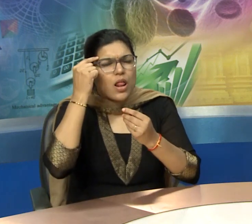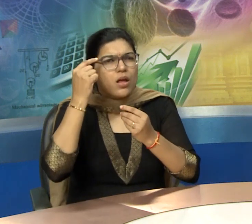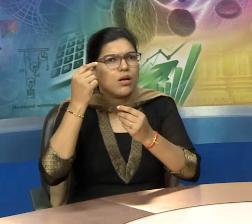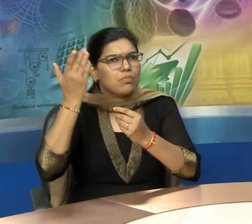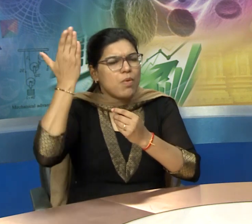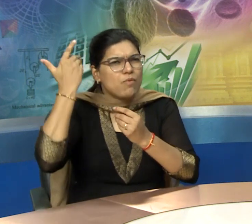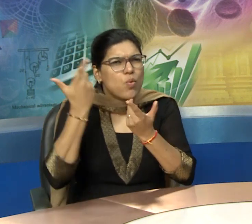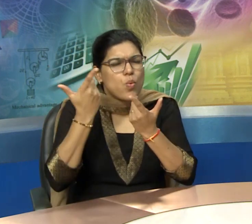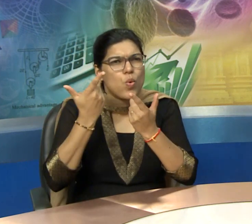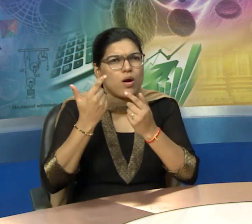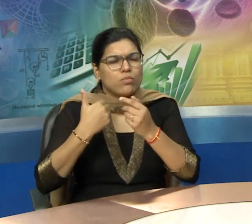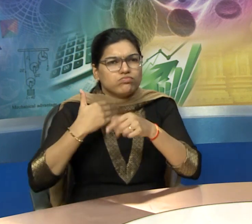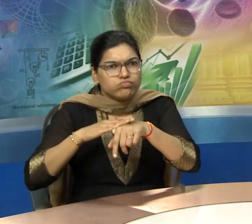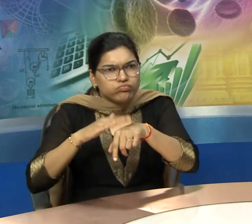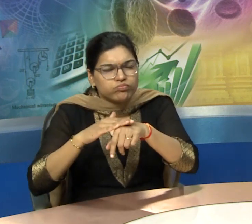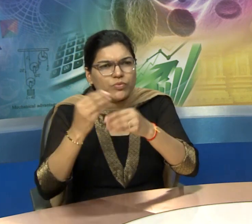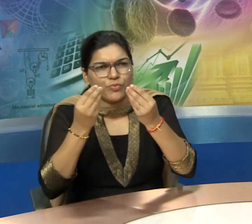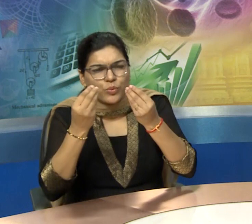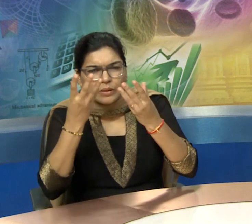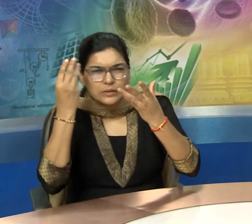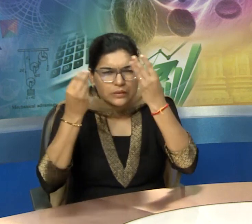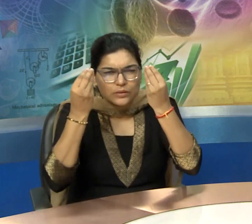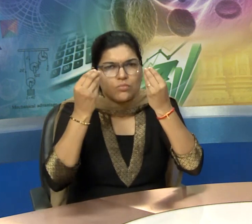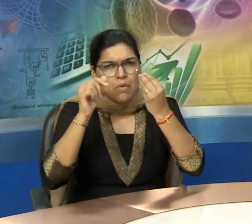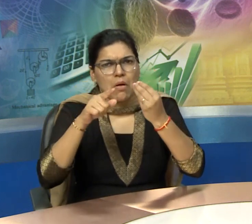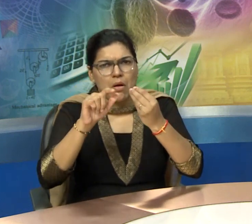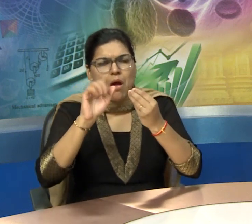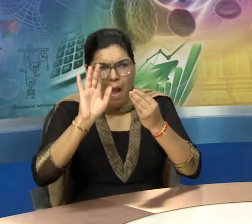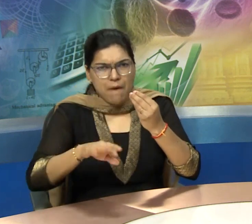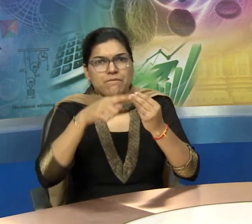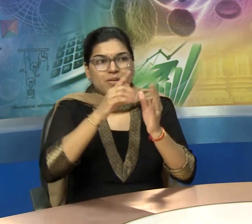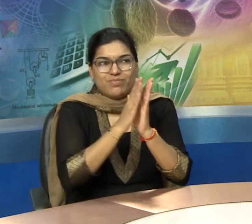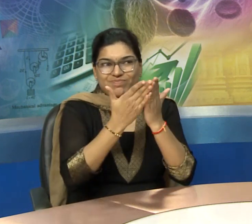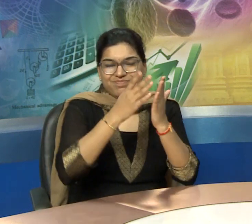the second point is connected with this first point,